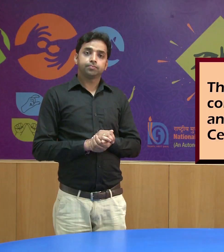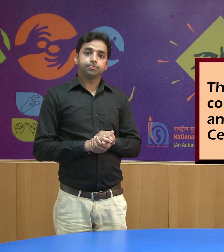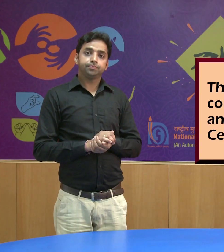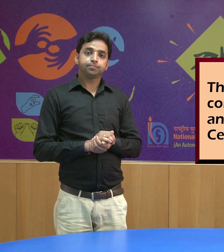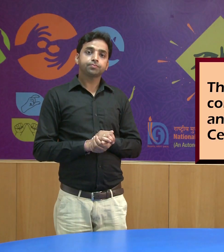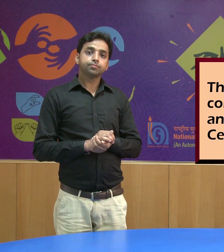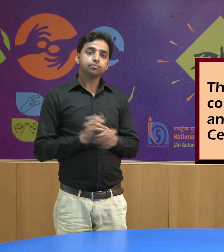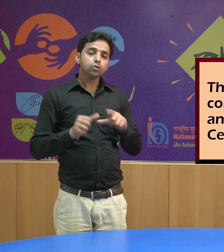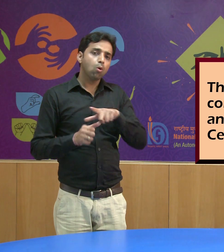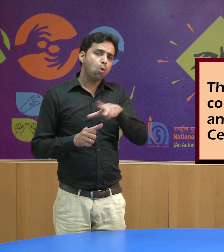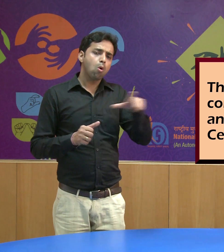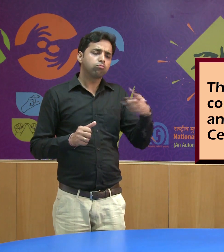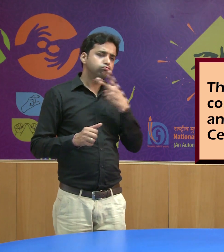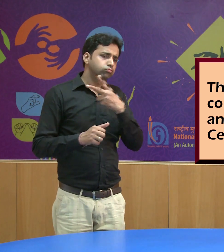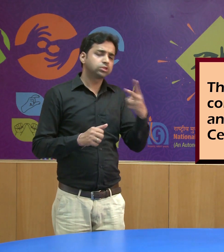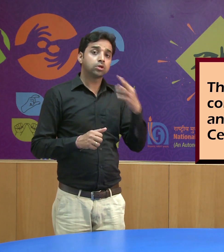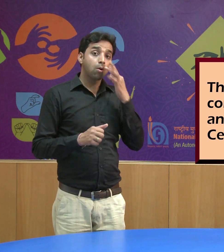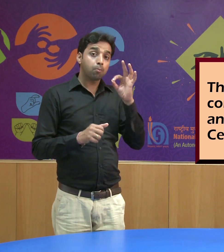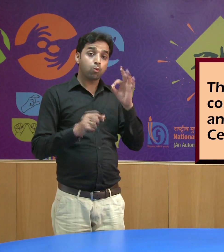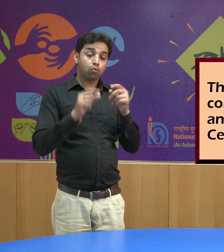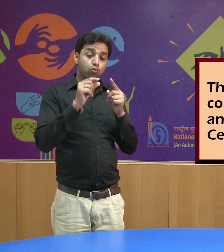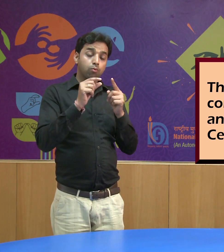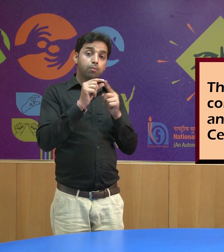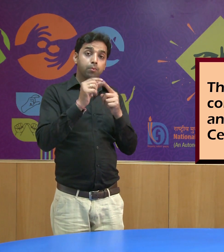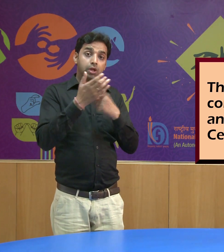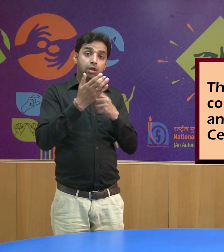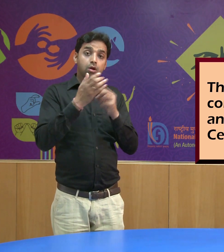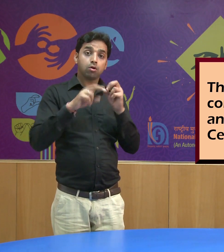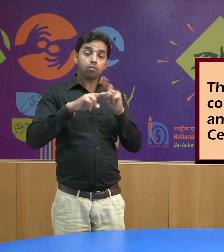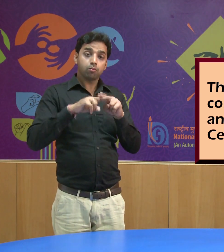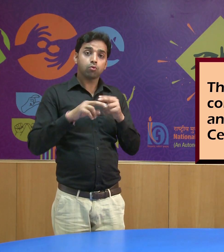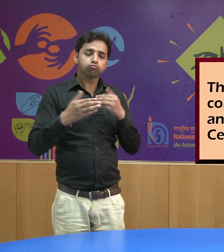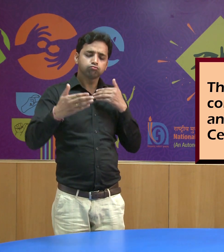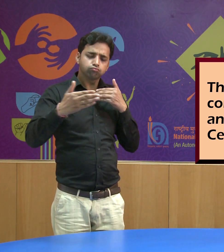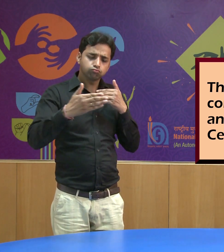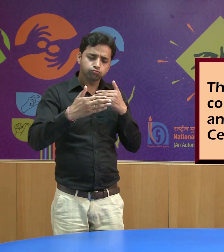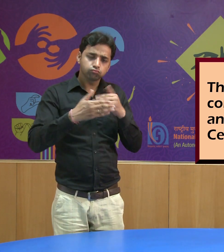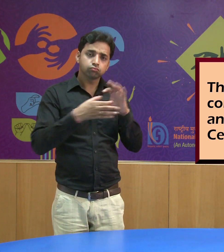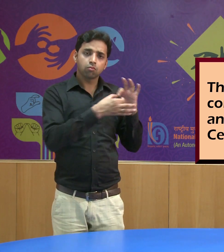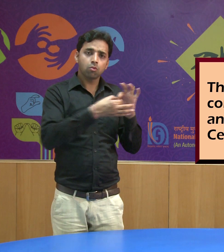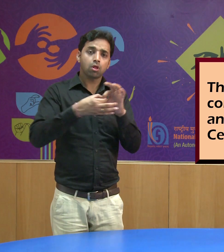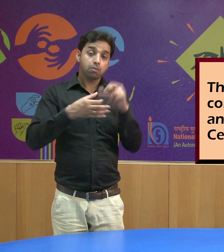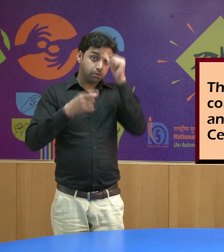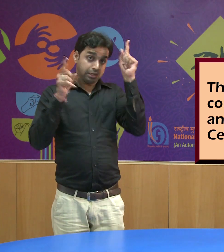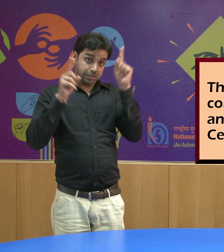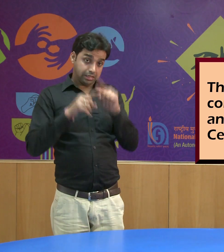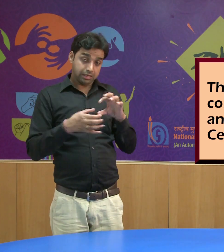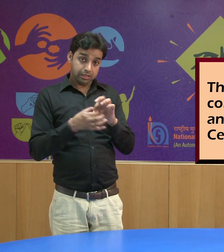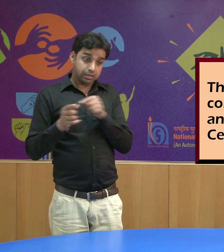All these are proof that there was close contact between India and the countries of